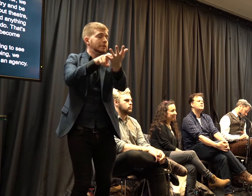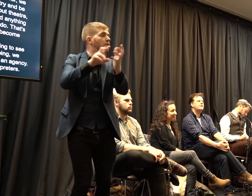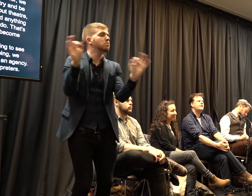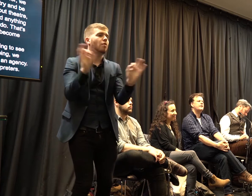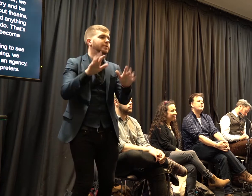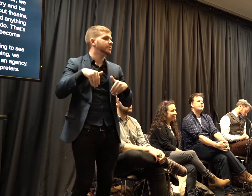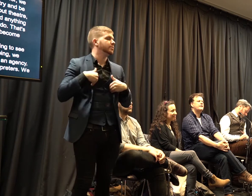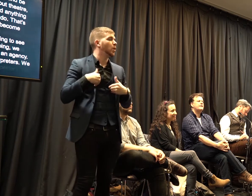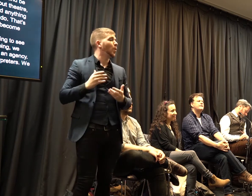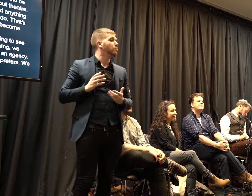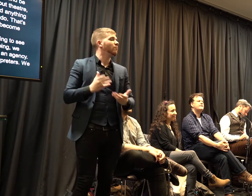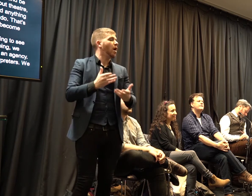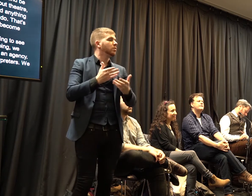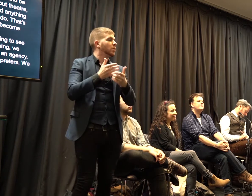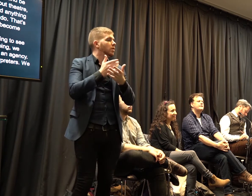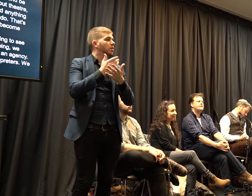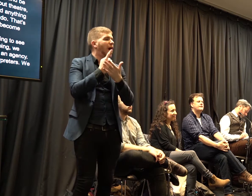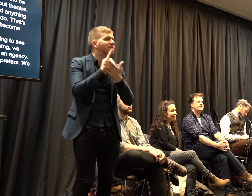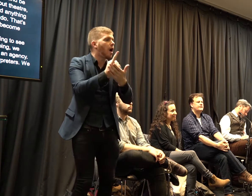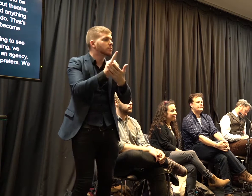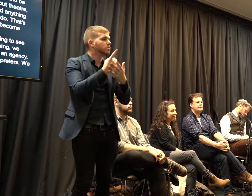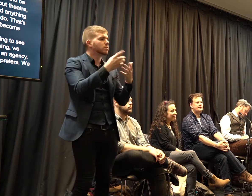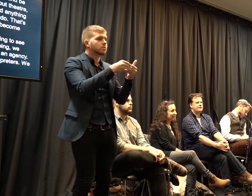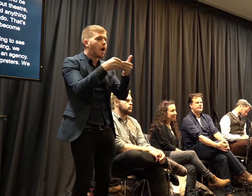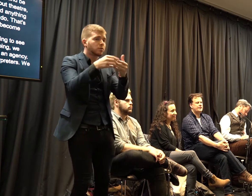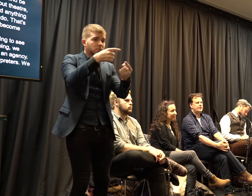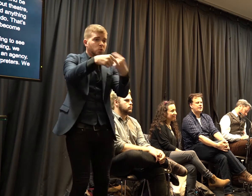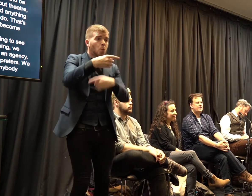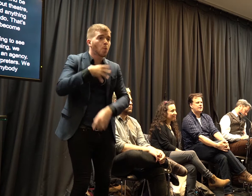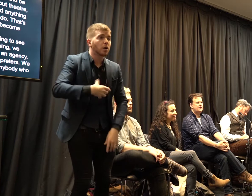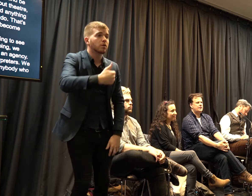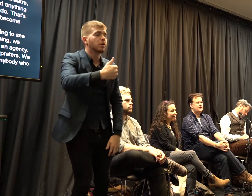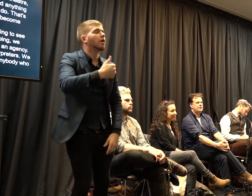just give advice and guidance to basically anybody who wants it.